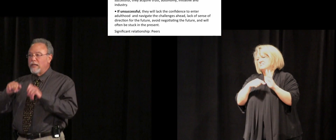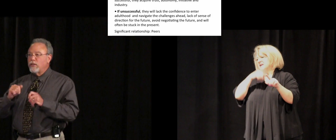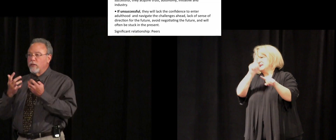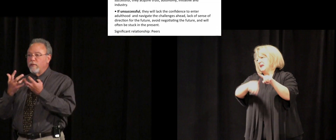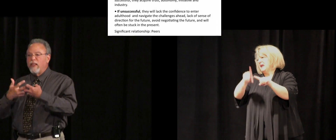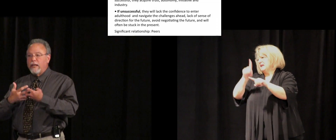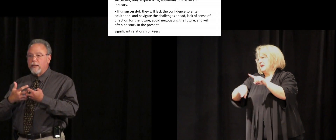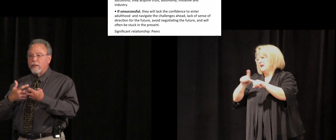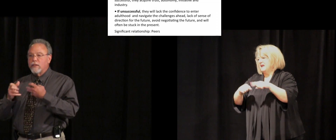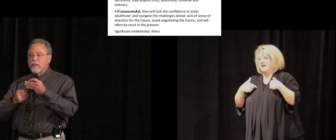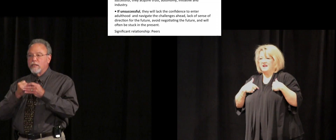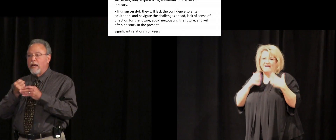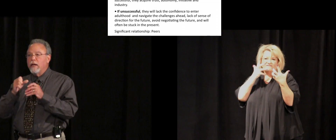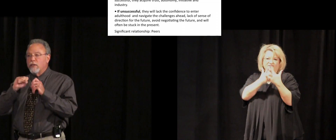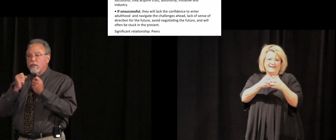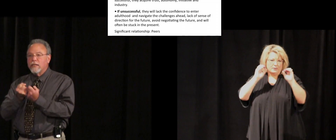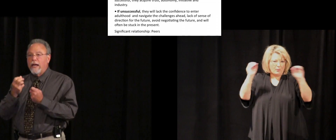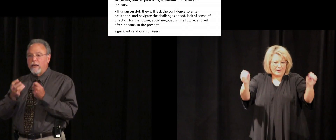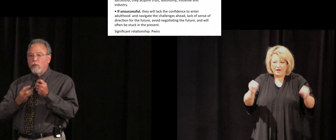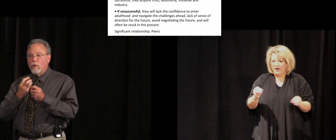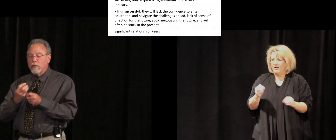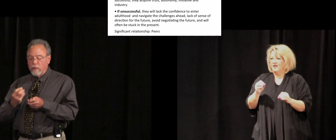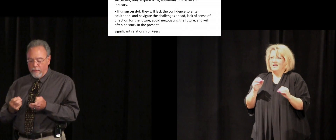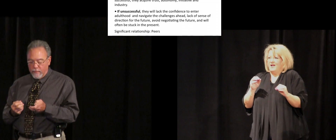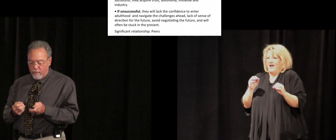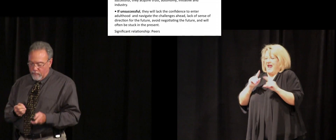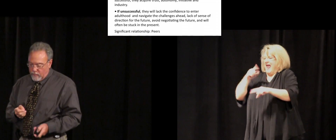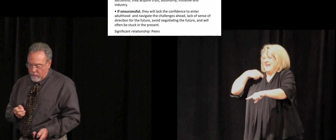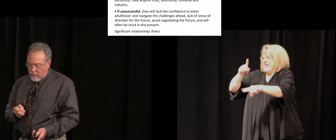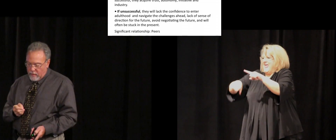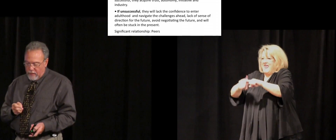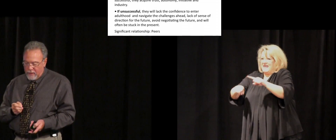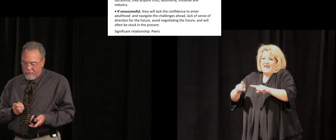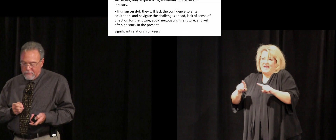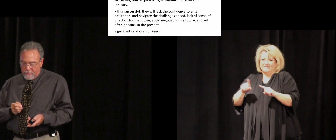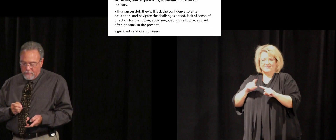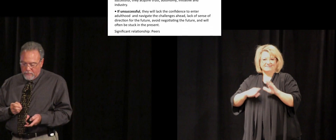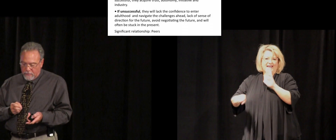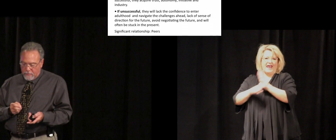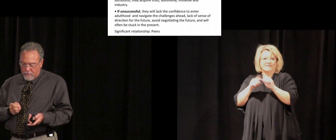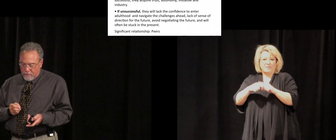ideas that get put into what constitutes our curriculum in America,